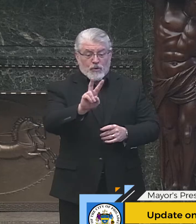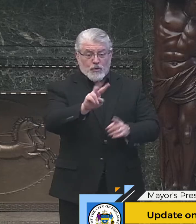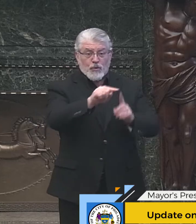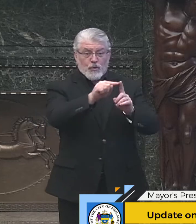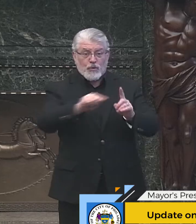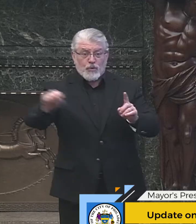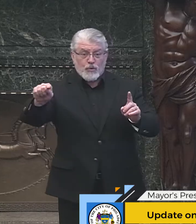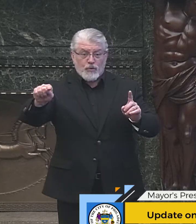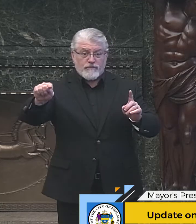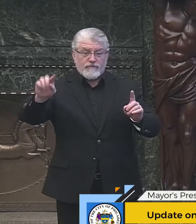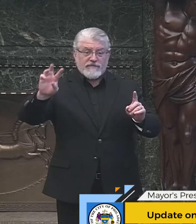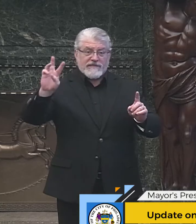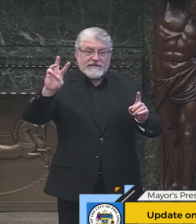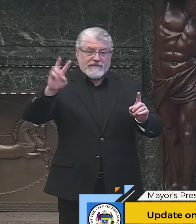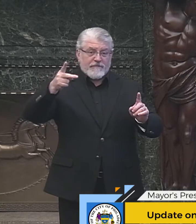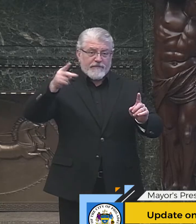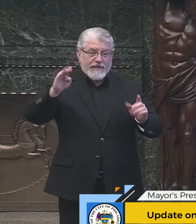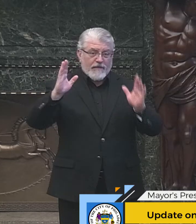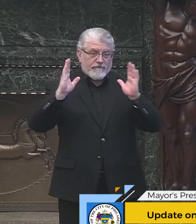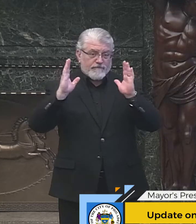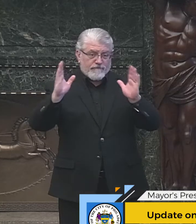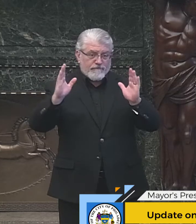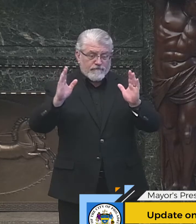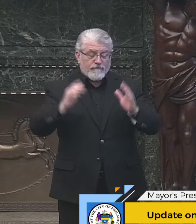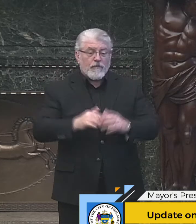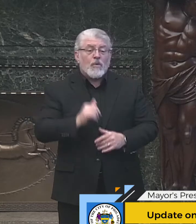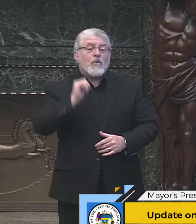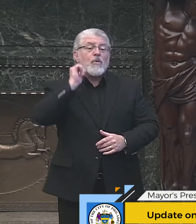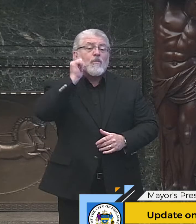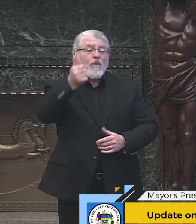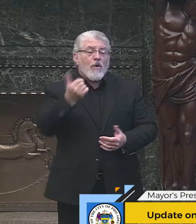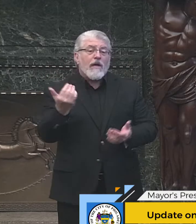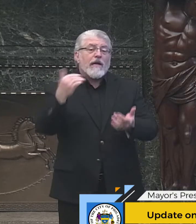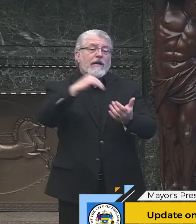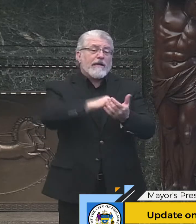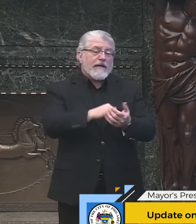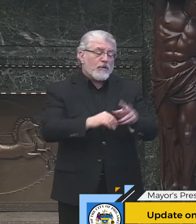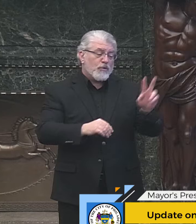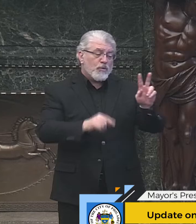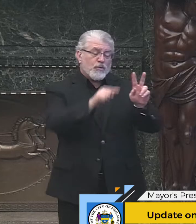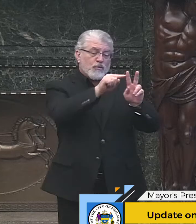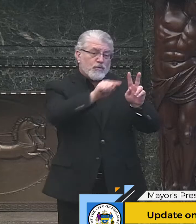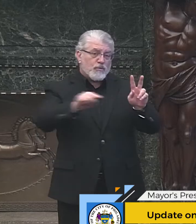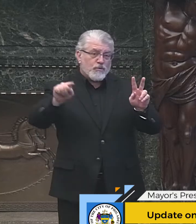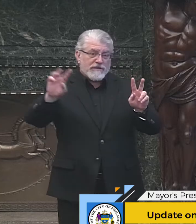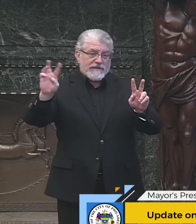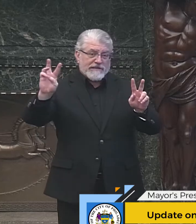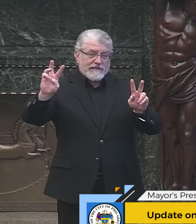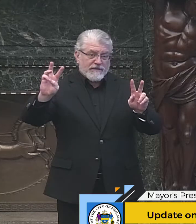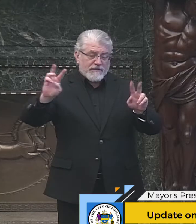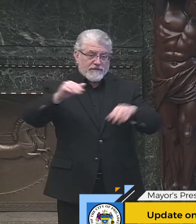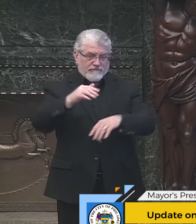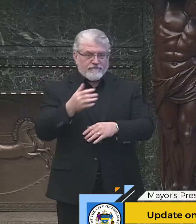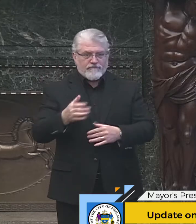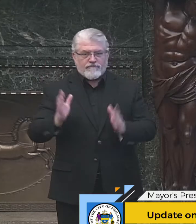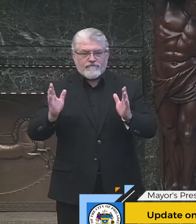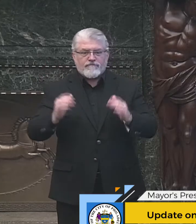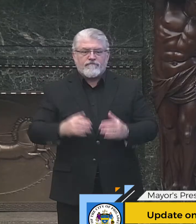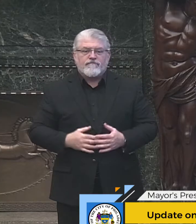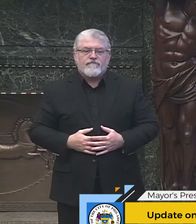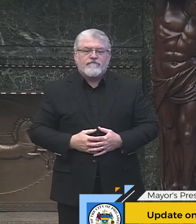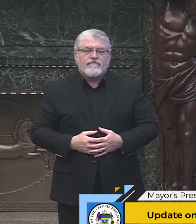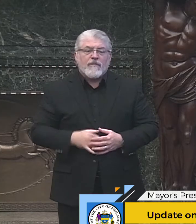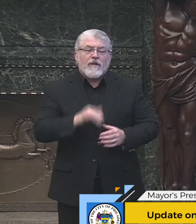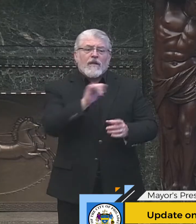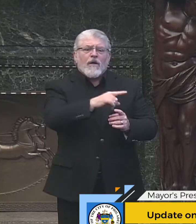have these criteria for who can be tested at this site. Our top priority is going to be healthcare workers who have symptoms. That's to protect all of us.